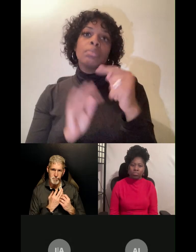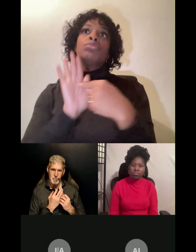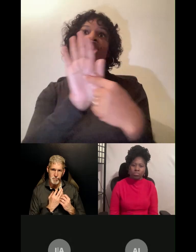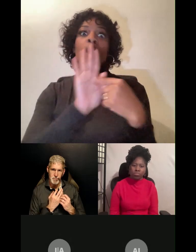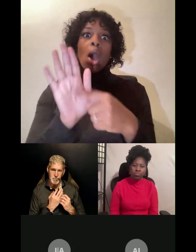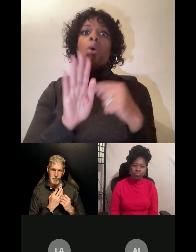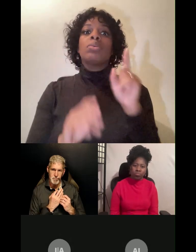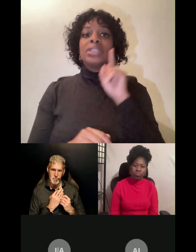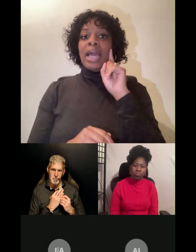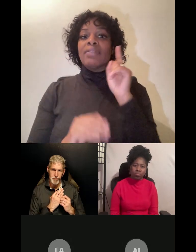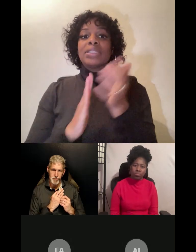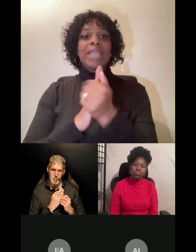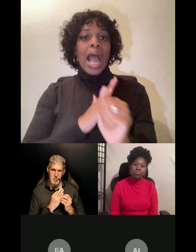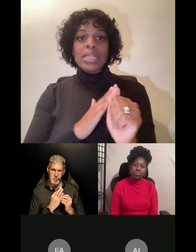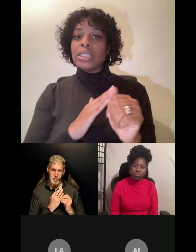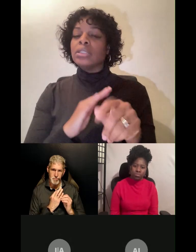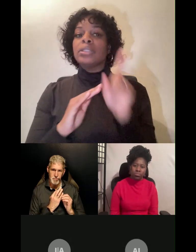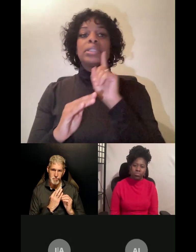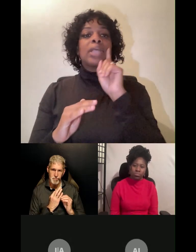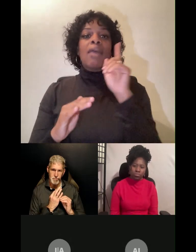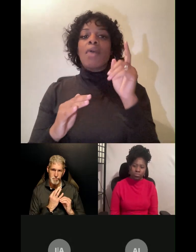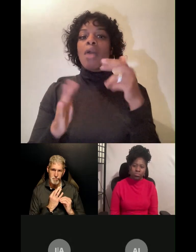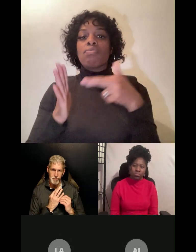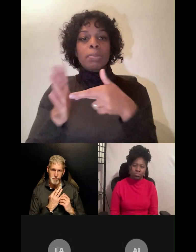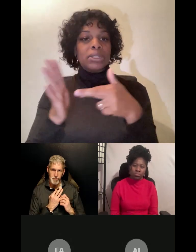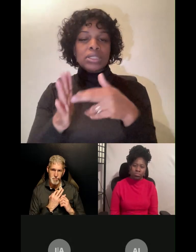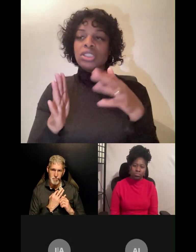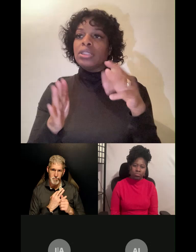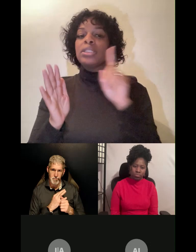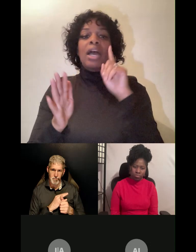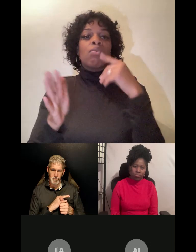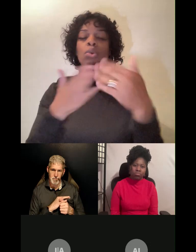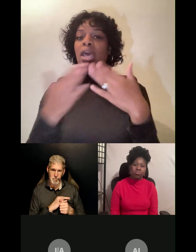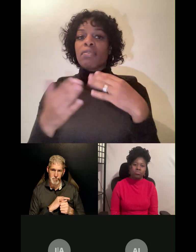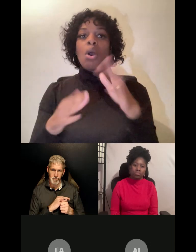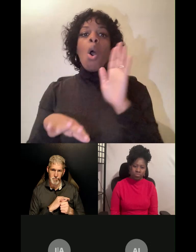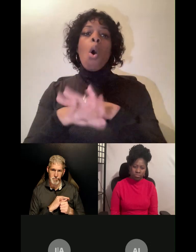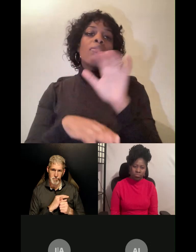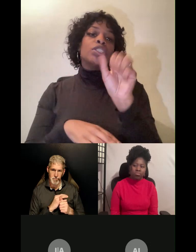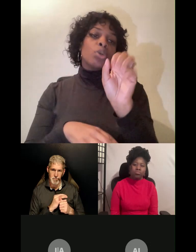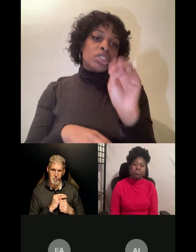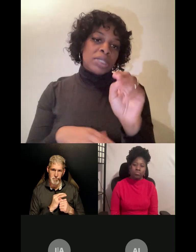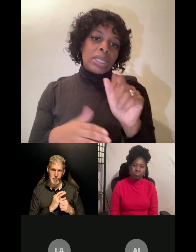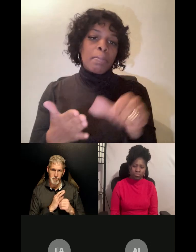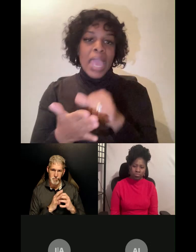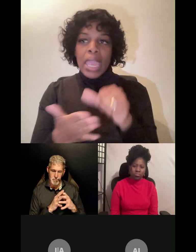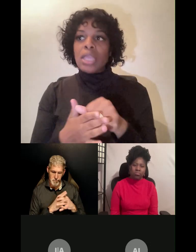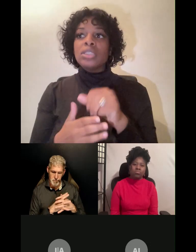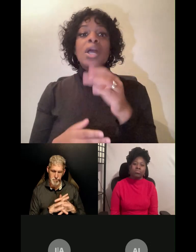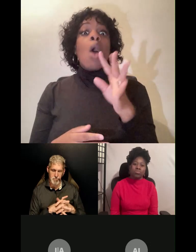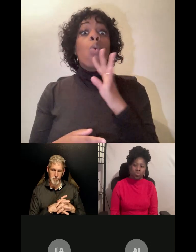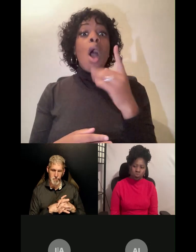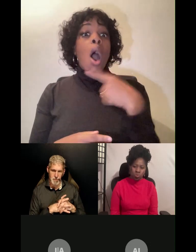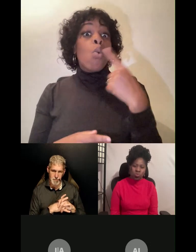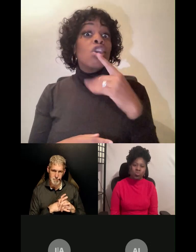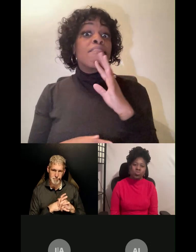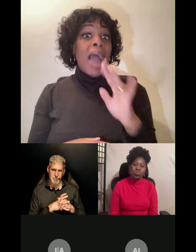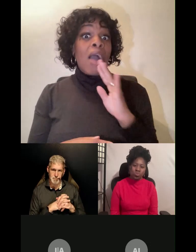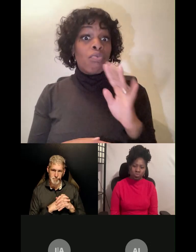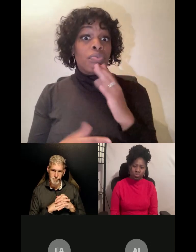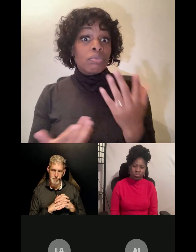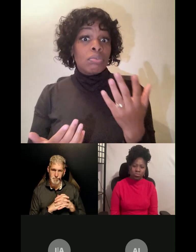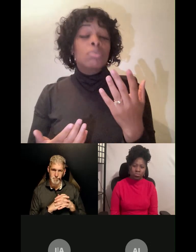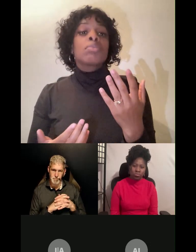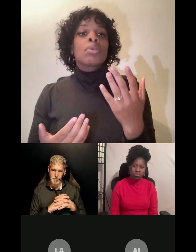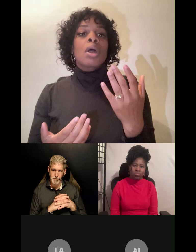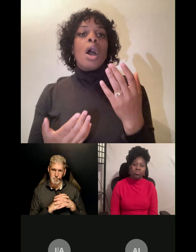highlight, show that talent, that representation, that whatever on the social media page, word of